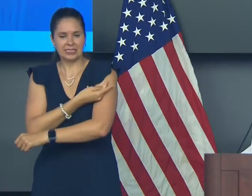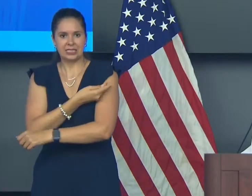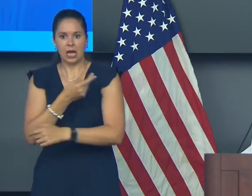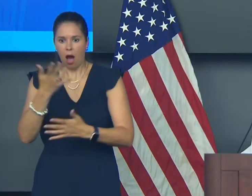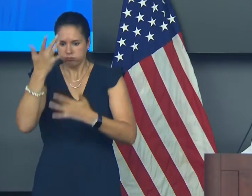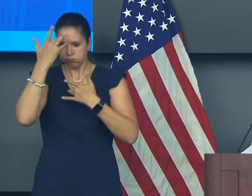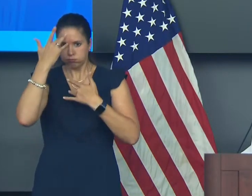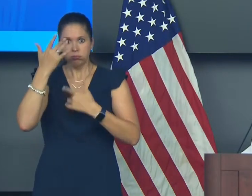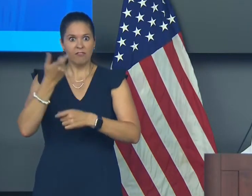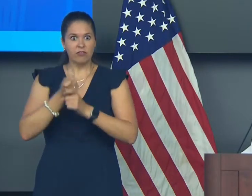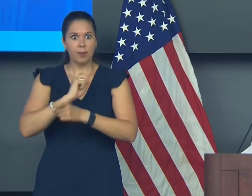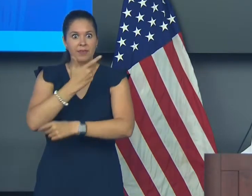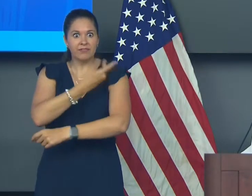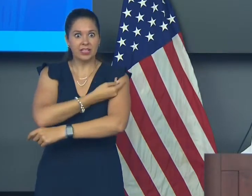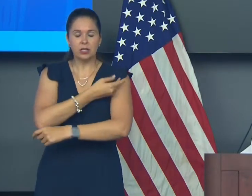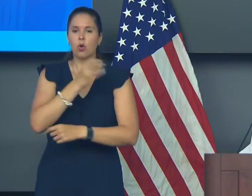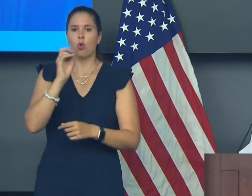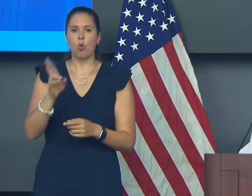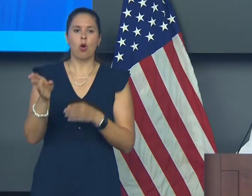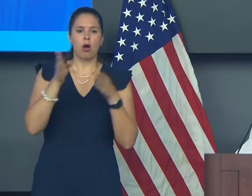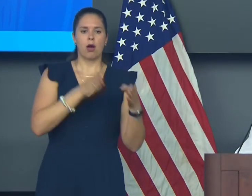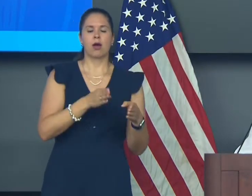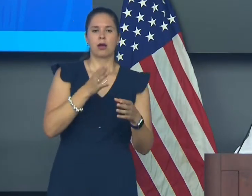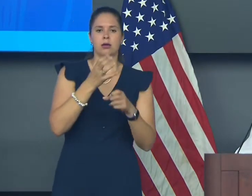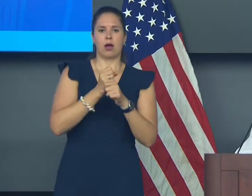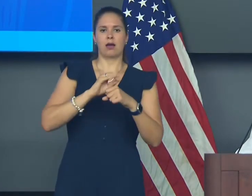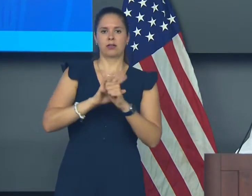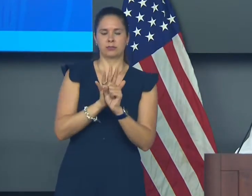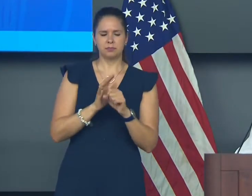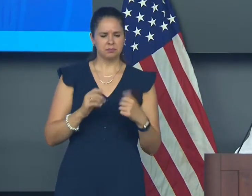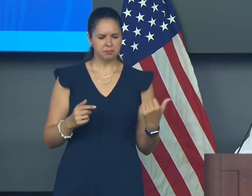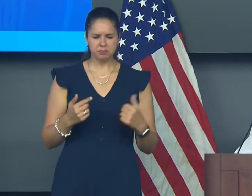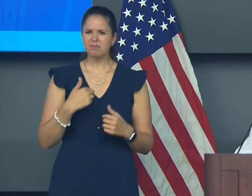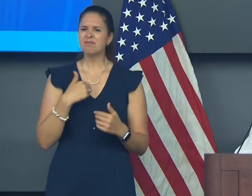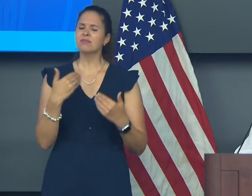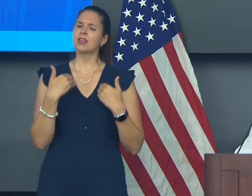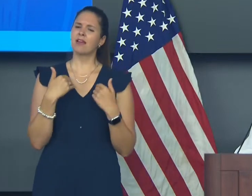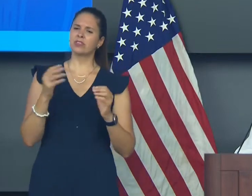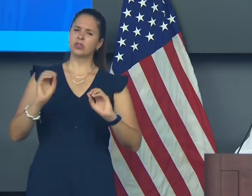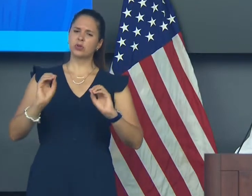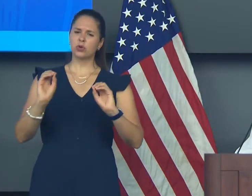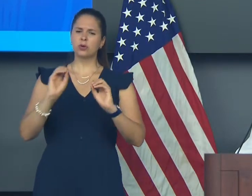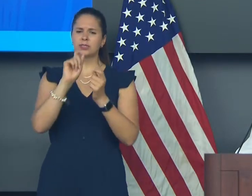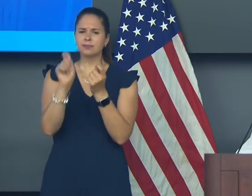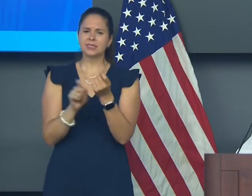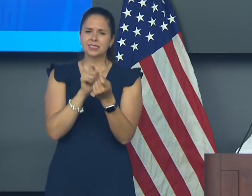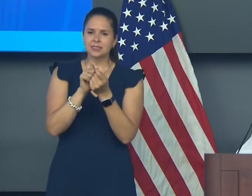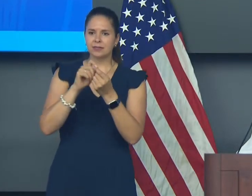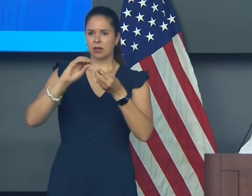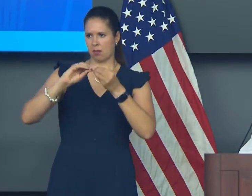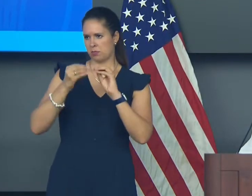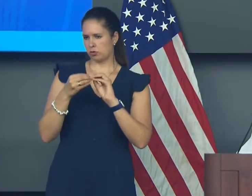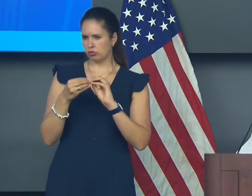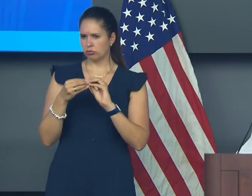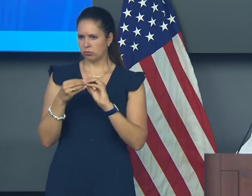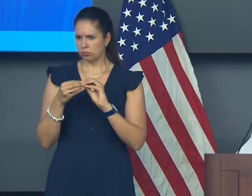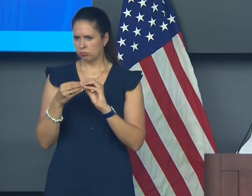they've gotten the virus? And do you have a message for those people? I don't have any specific